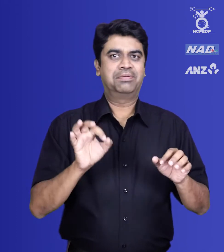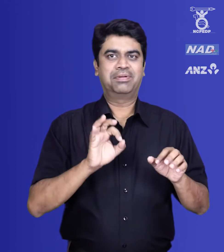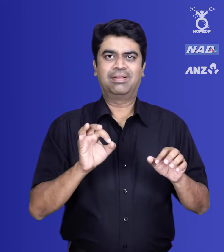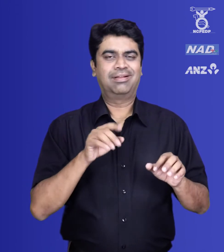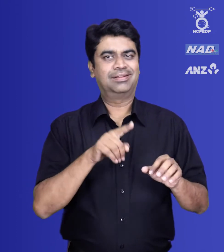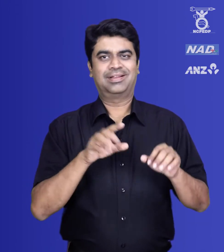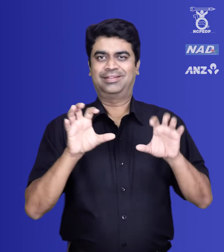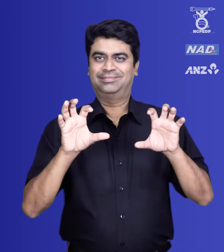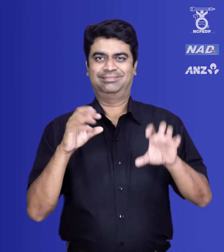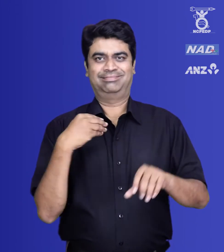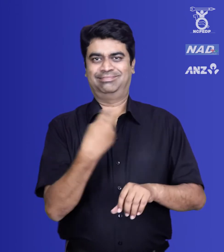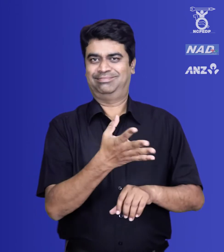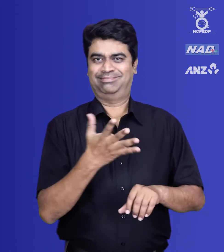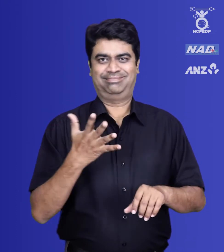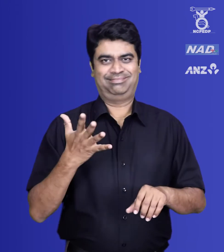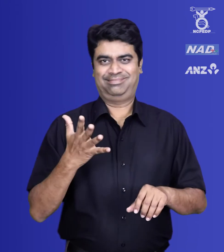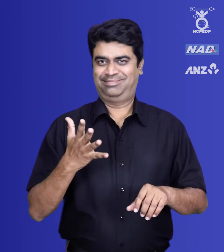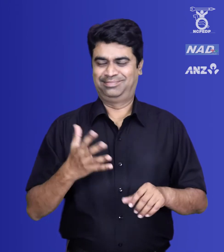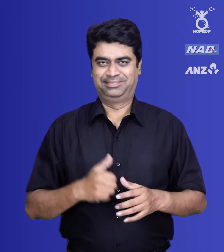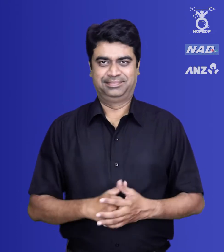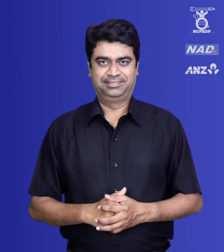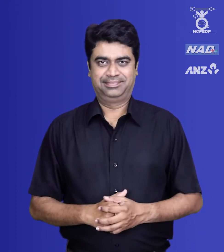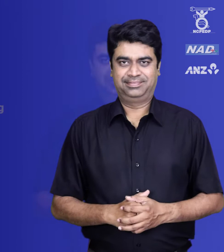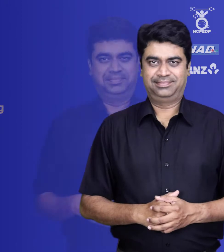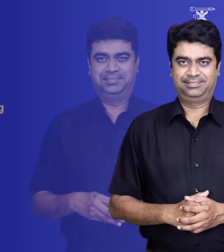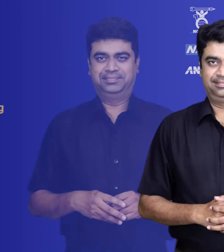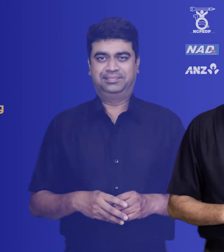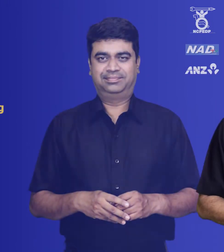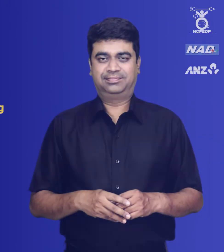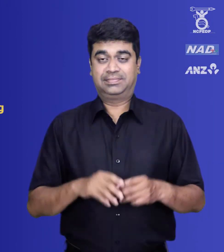the rules formulated by the central government.